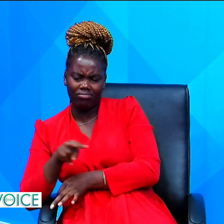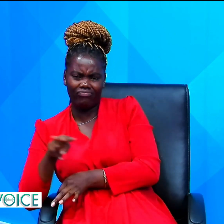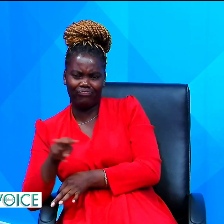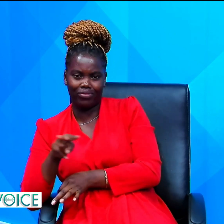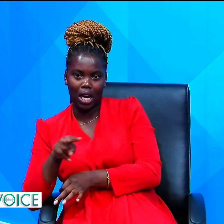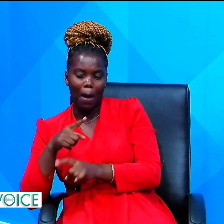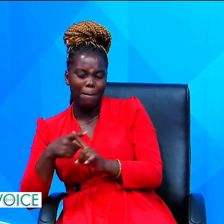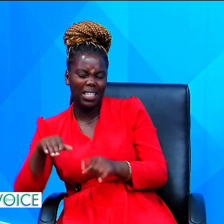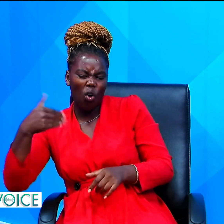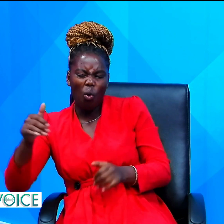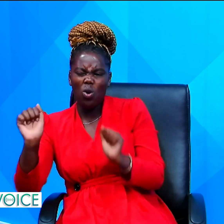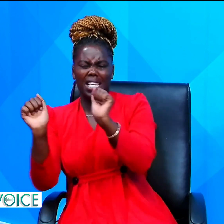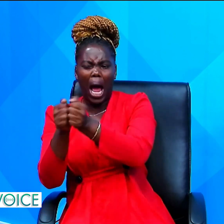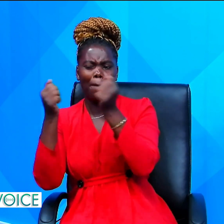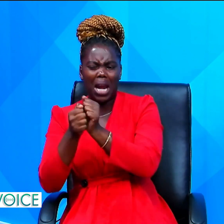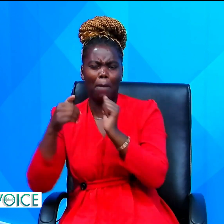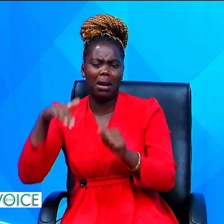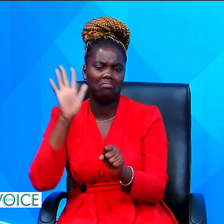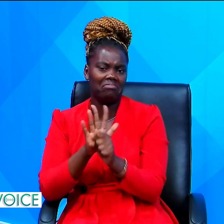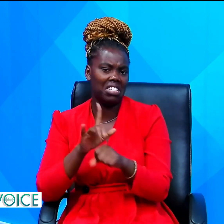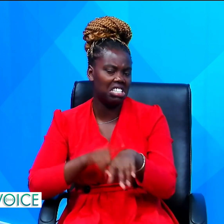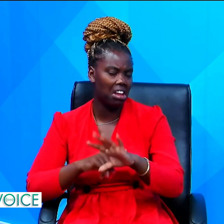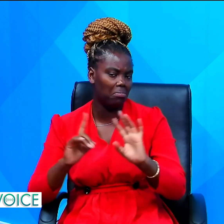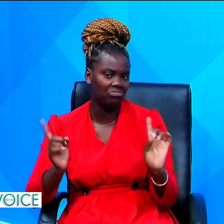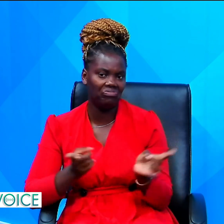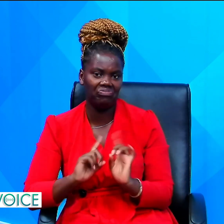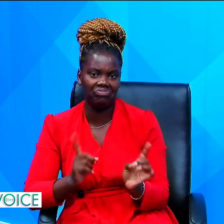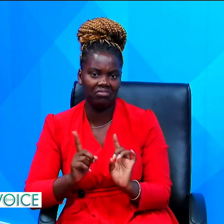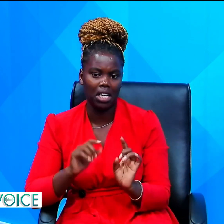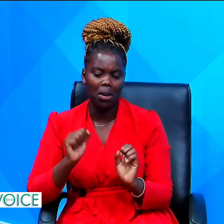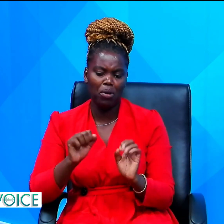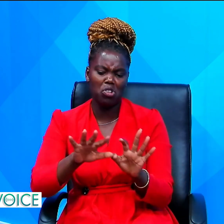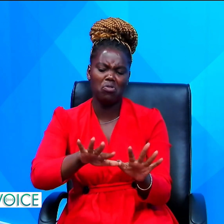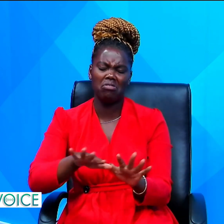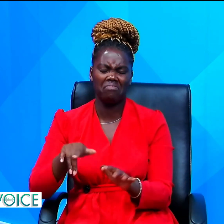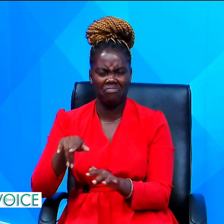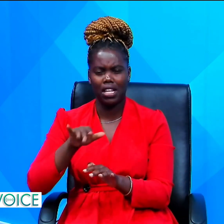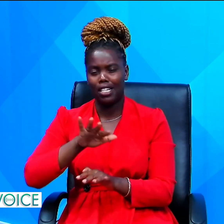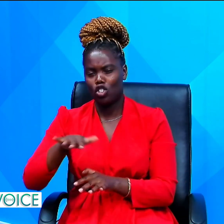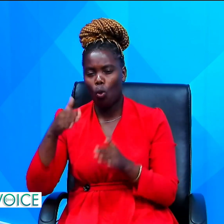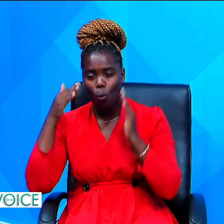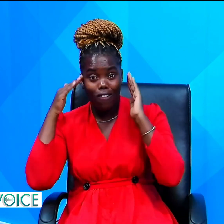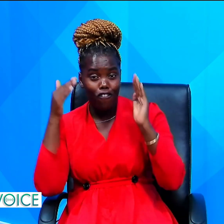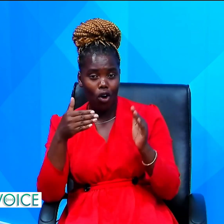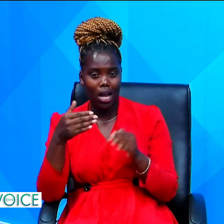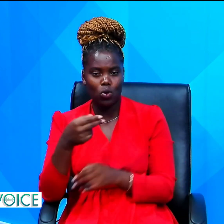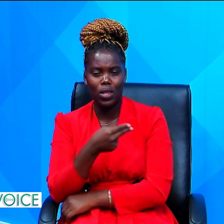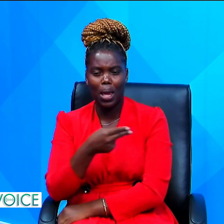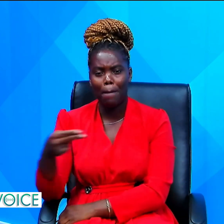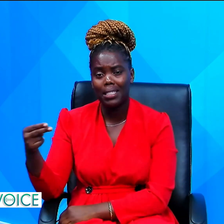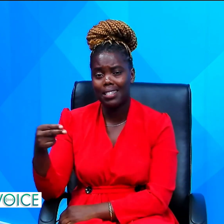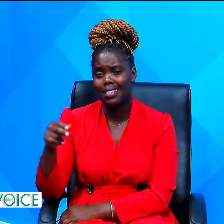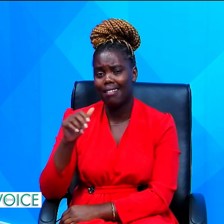together. But it's very rare. It doesn't happen all the time. So our focus for today is hepatitis